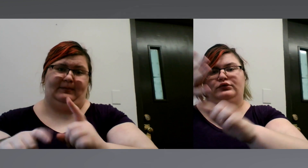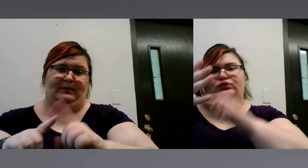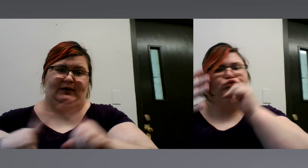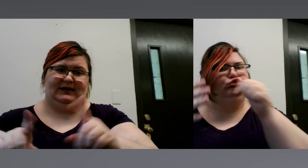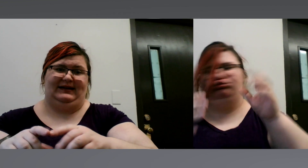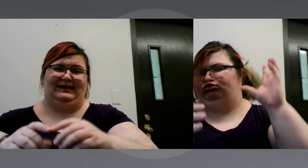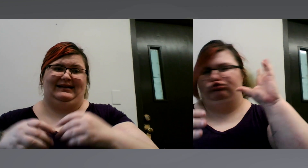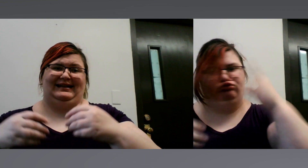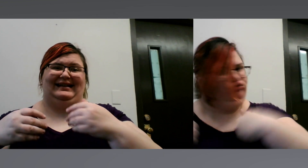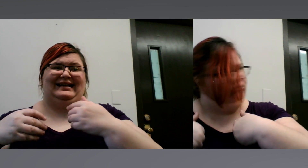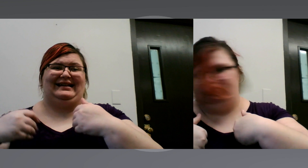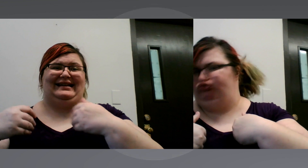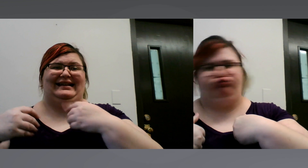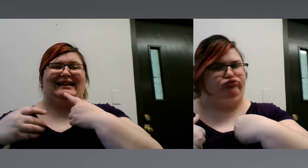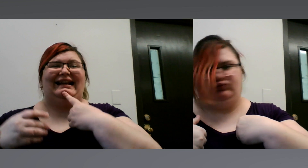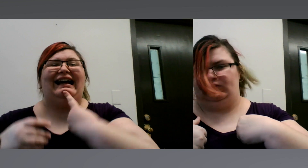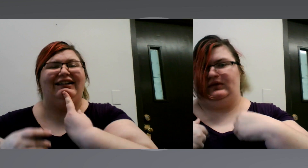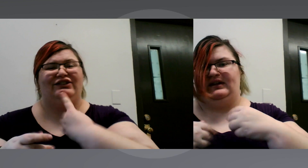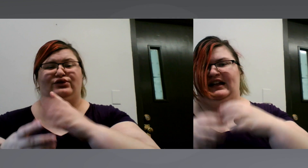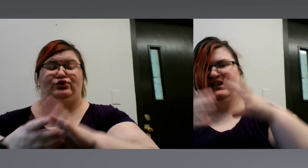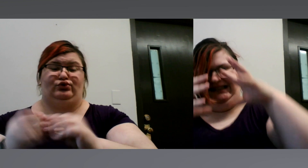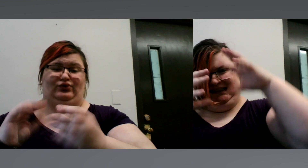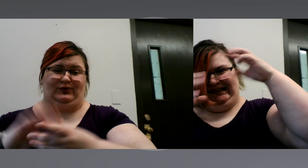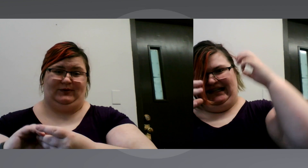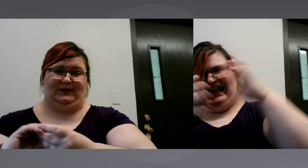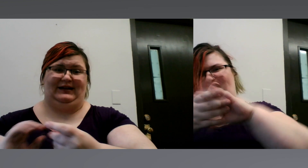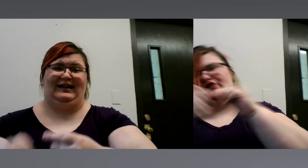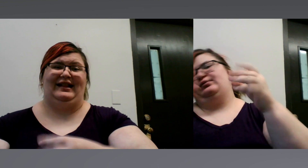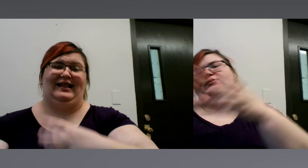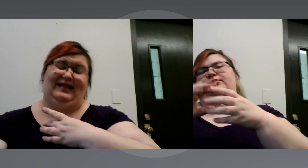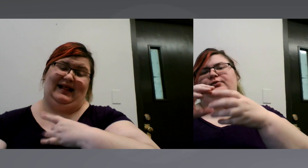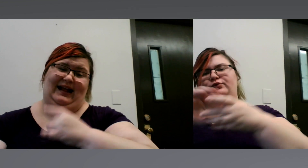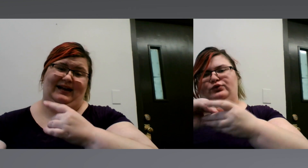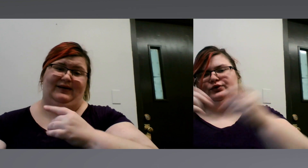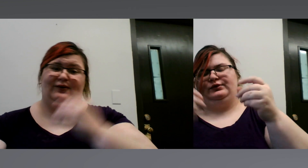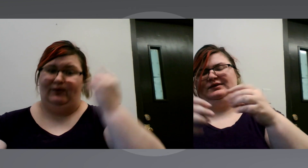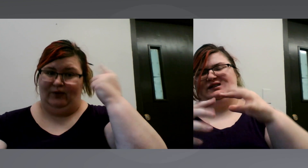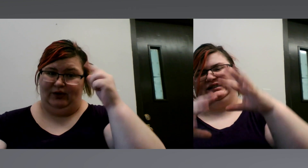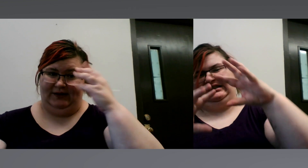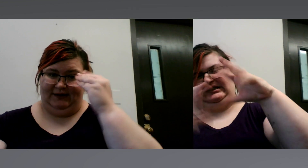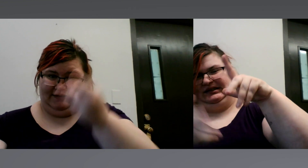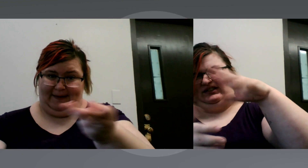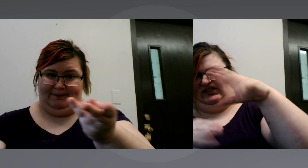Then, a few minutes after she stepped into the canteen, Nina tripped